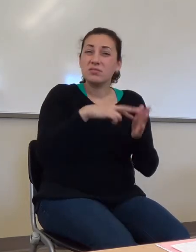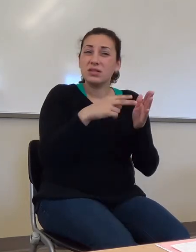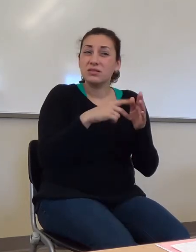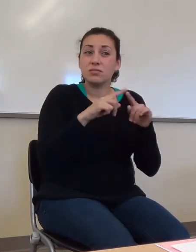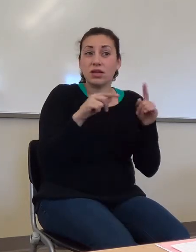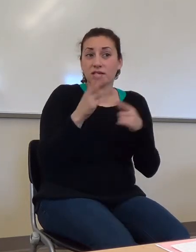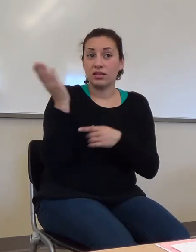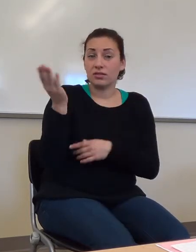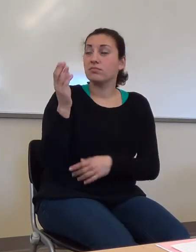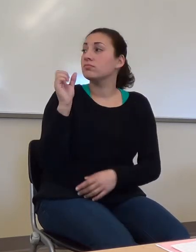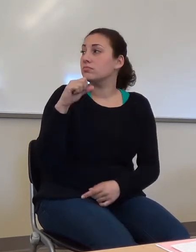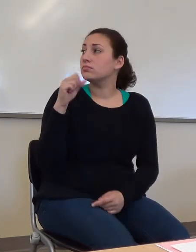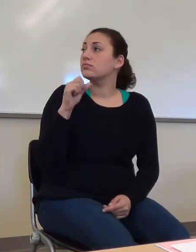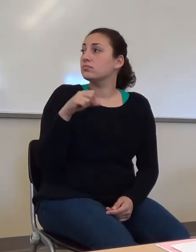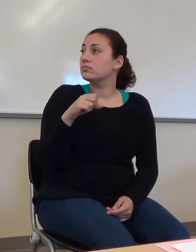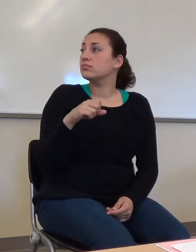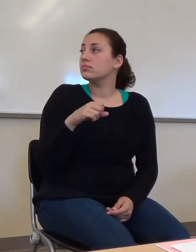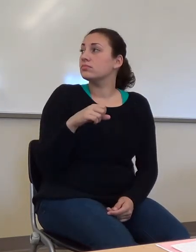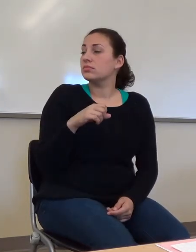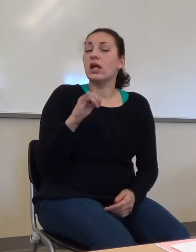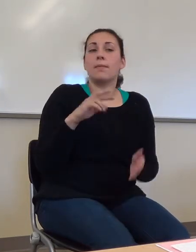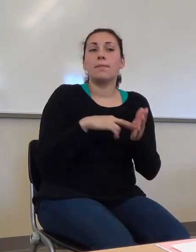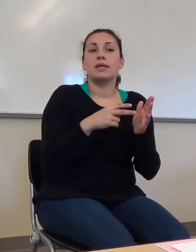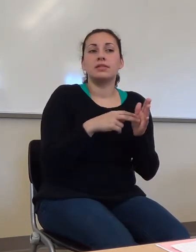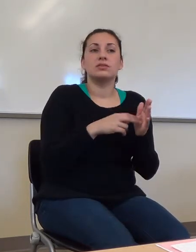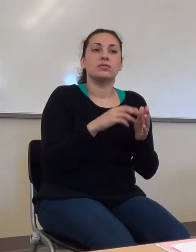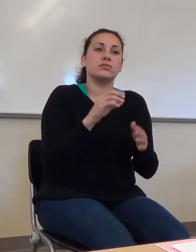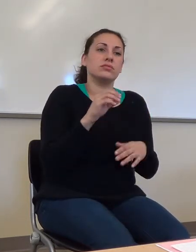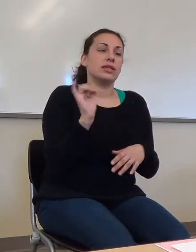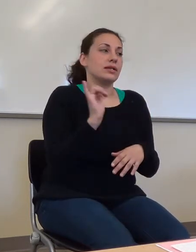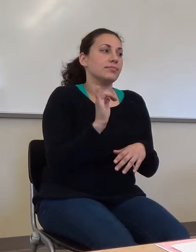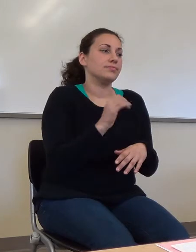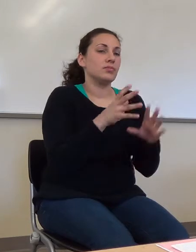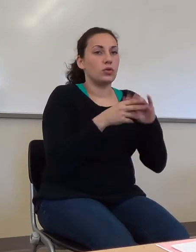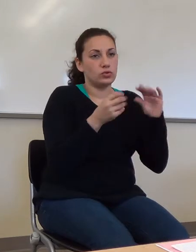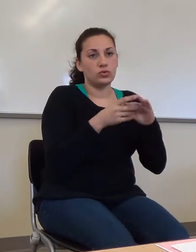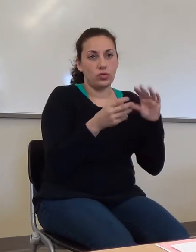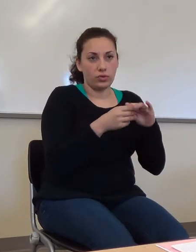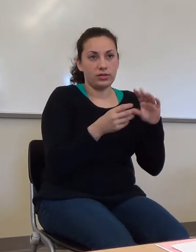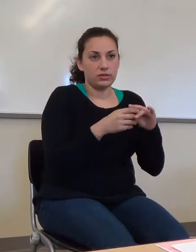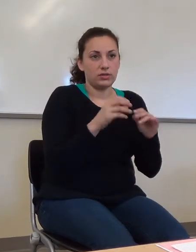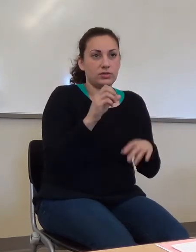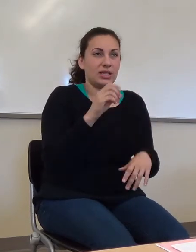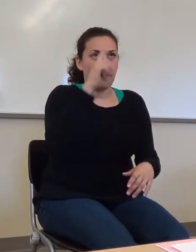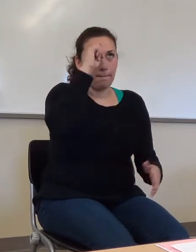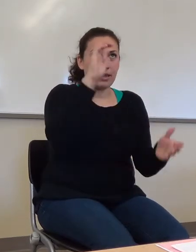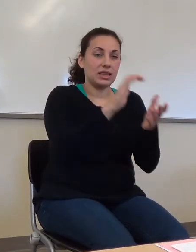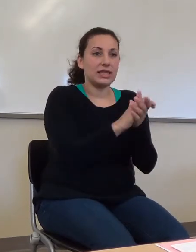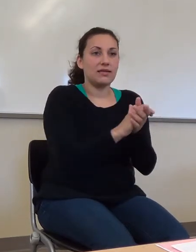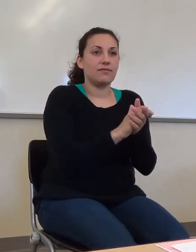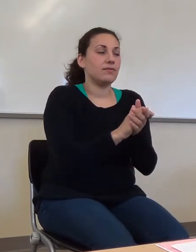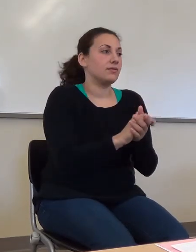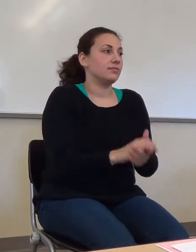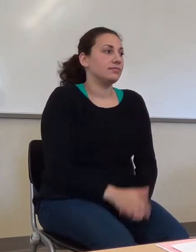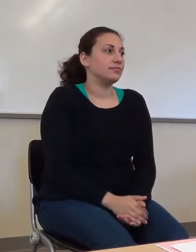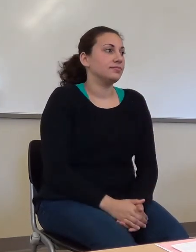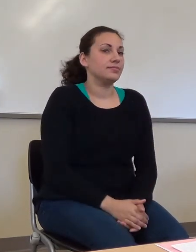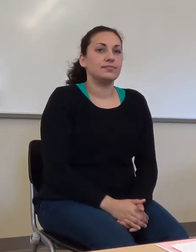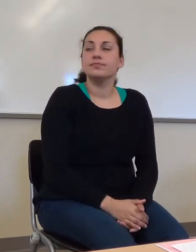this case, this does mean superstition. A notion is really just an idea. This